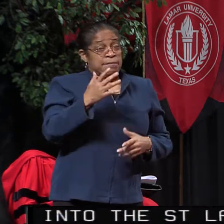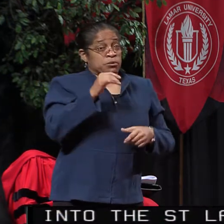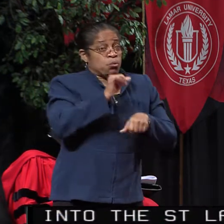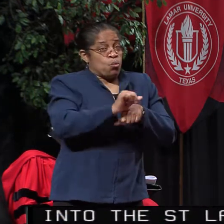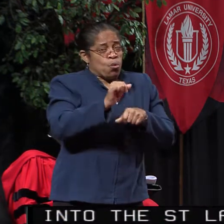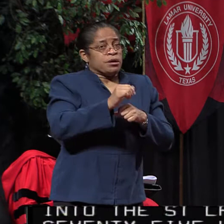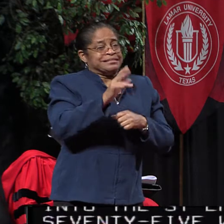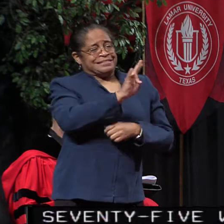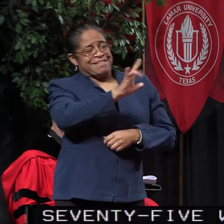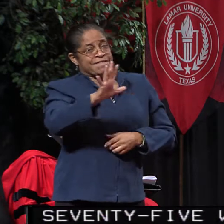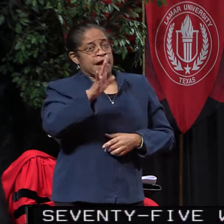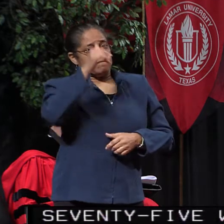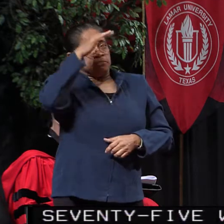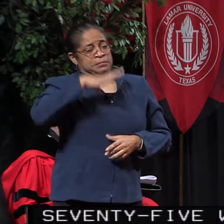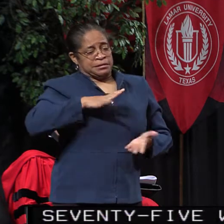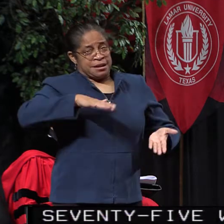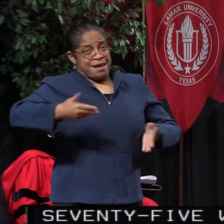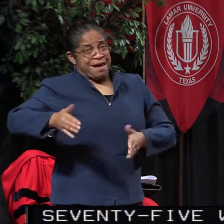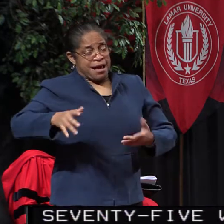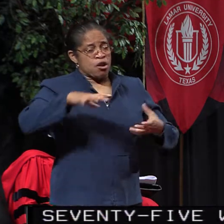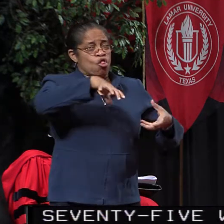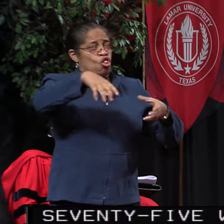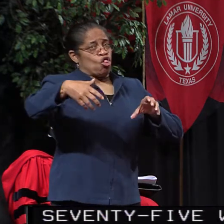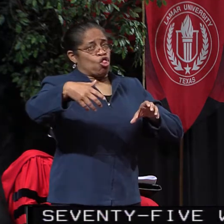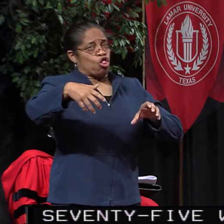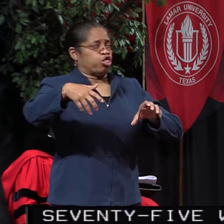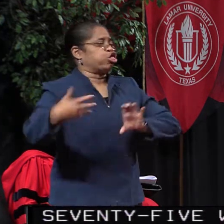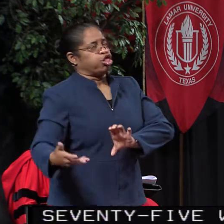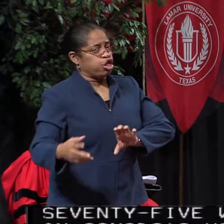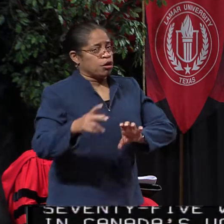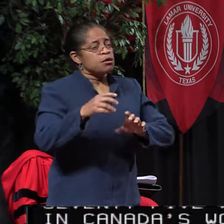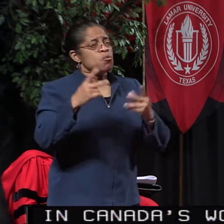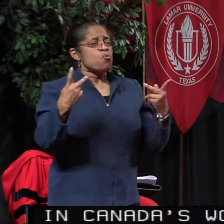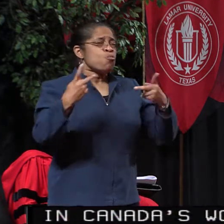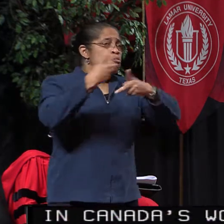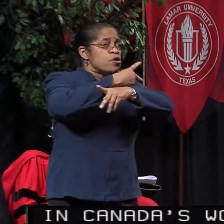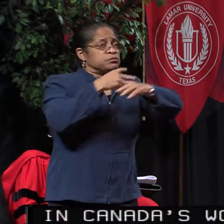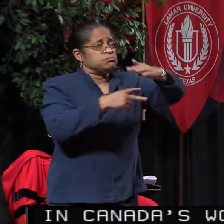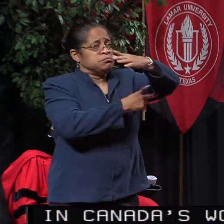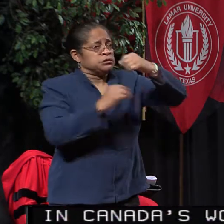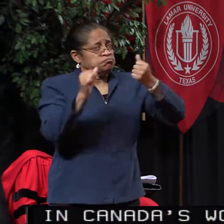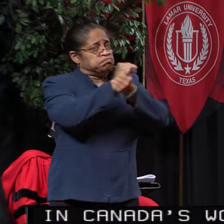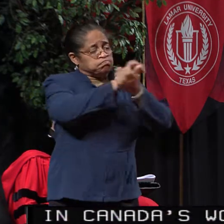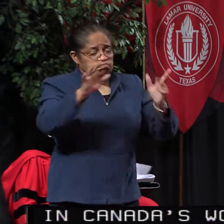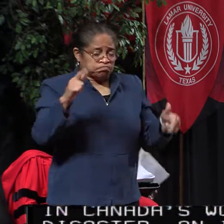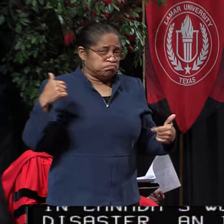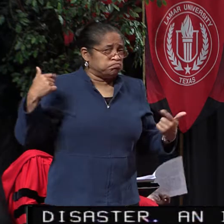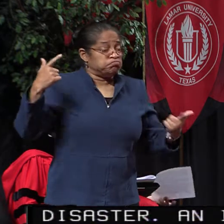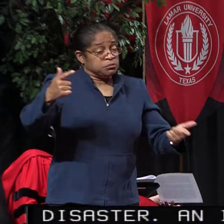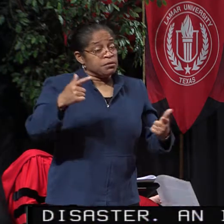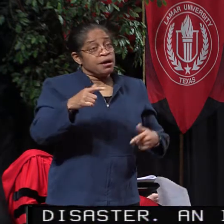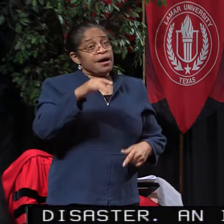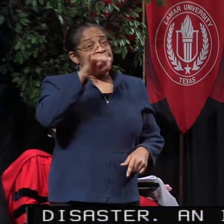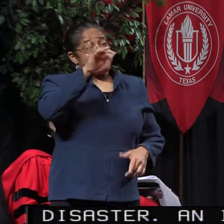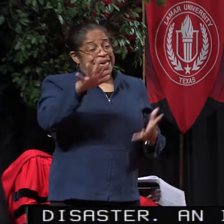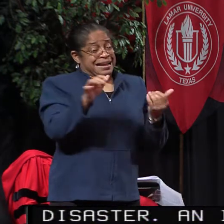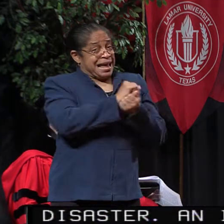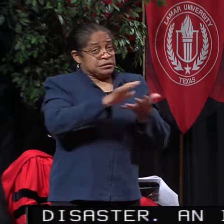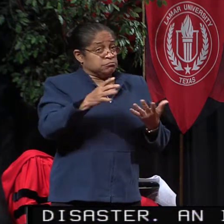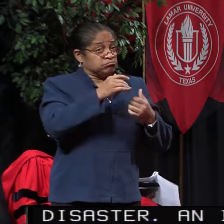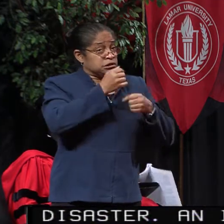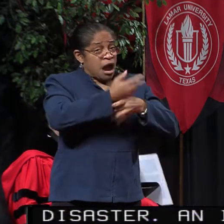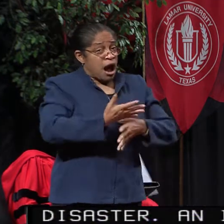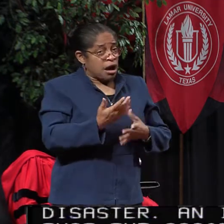were killed in Canada's worst bridge disaster. An inquiry established that the accident had been caused by